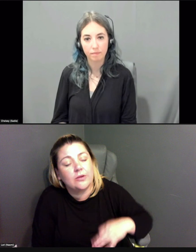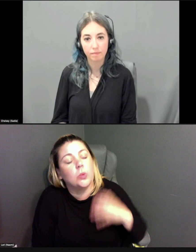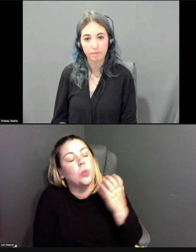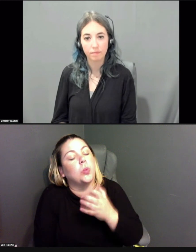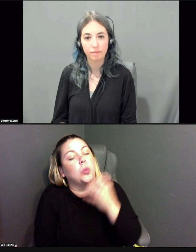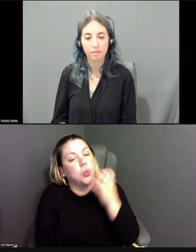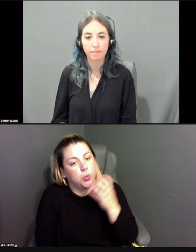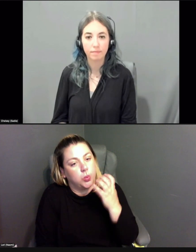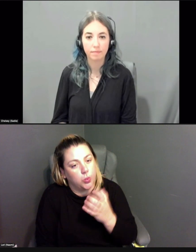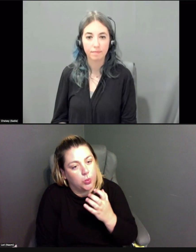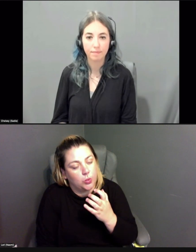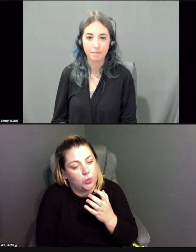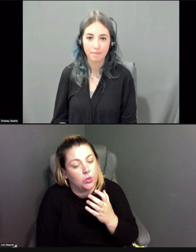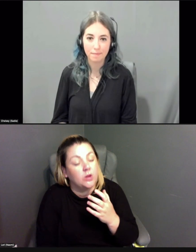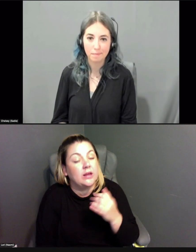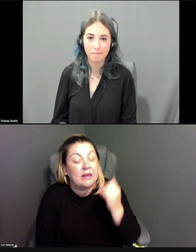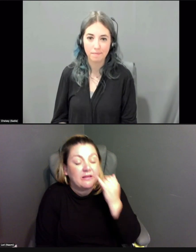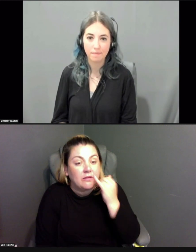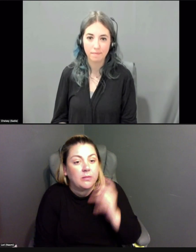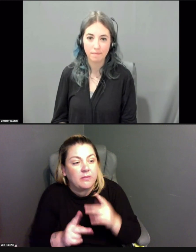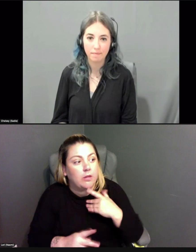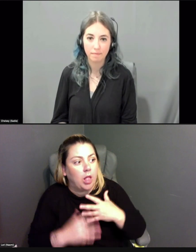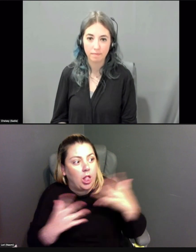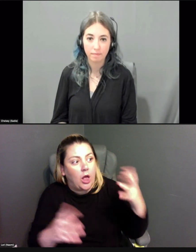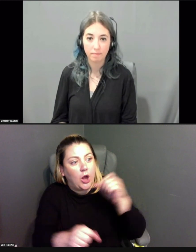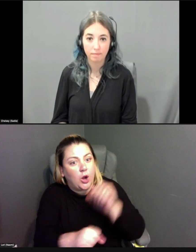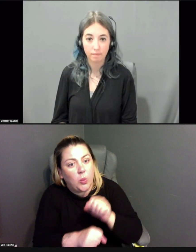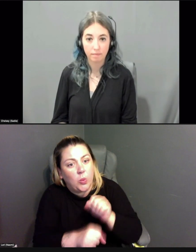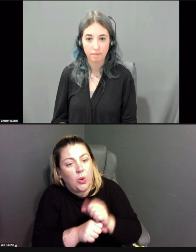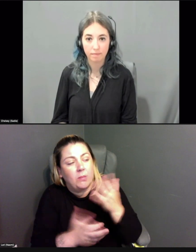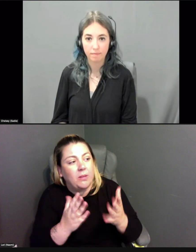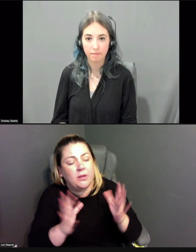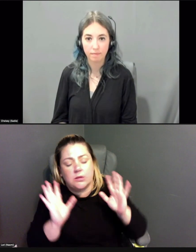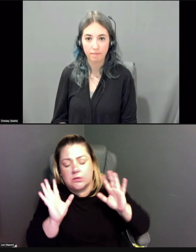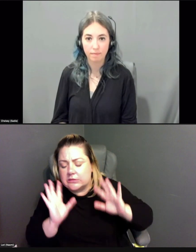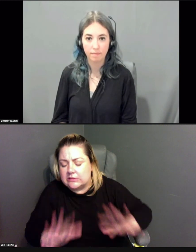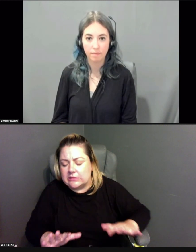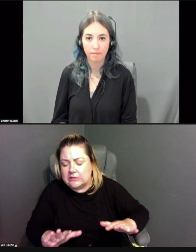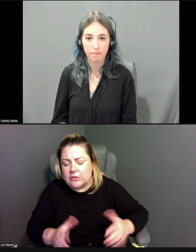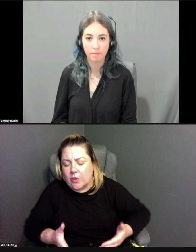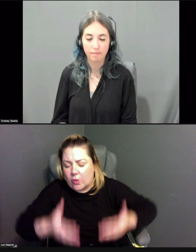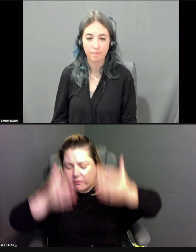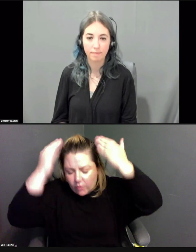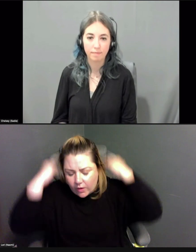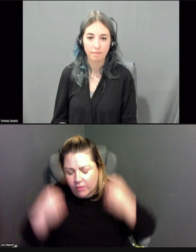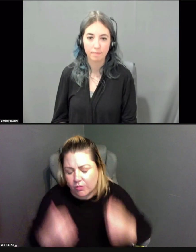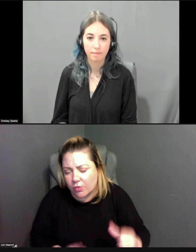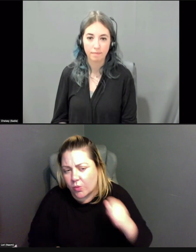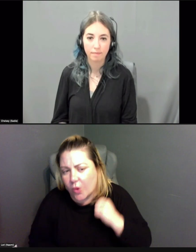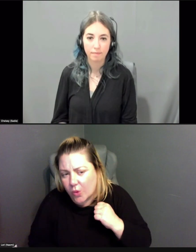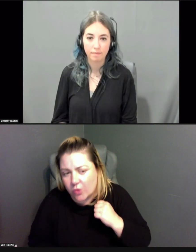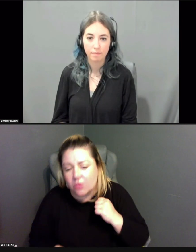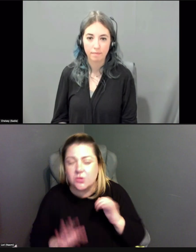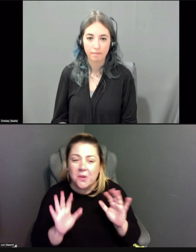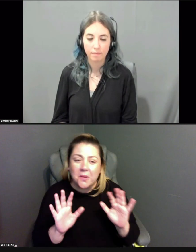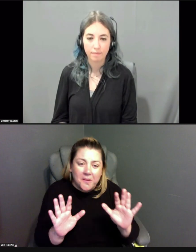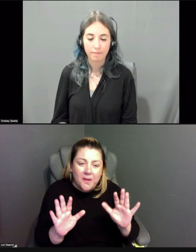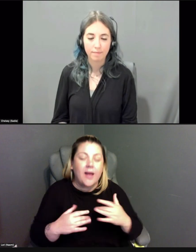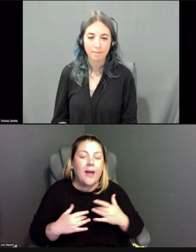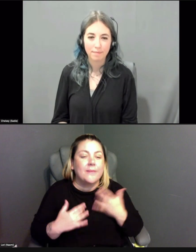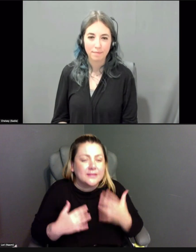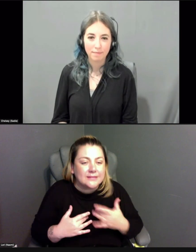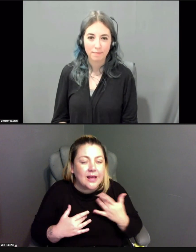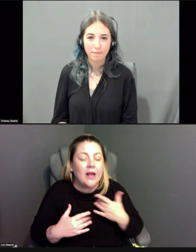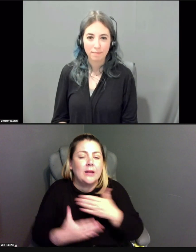to people. This is too much work. I don't want to do it. It's not worth it. And so I'm excited to keep exploring these topics